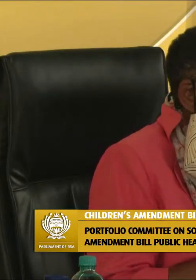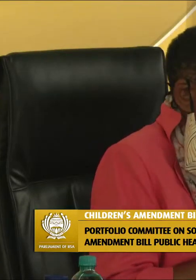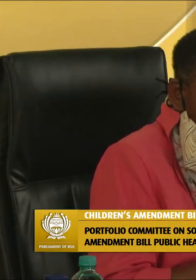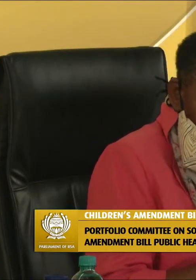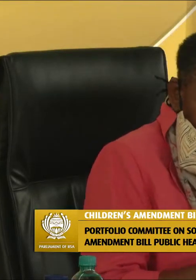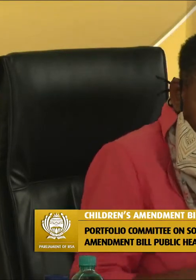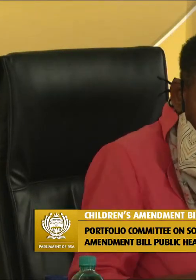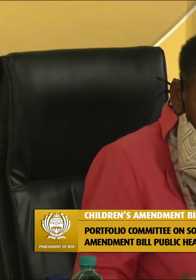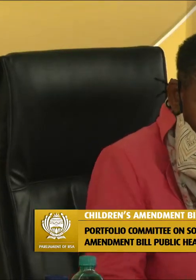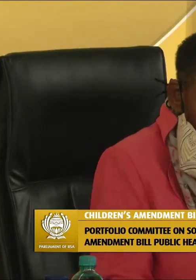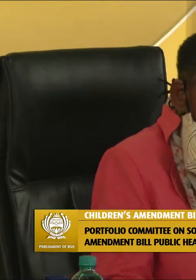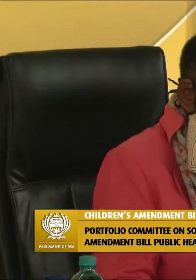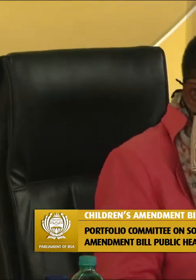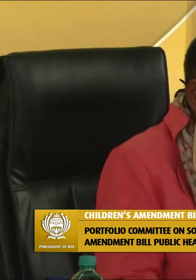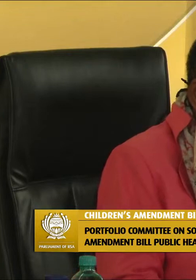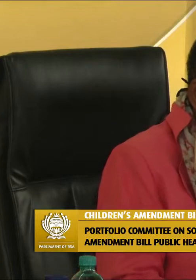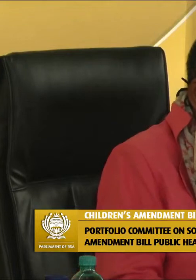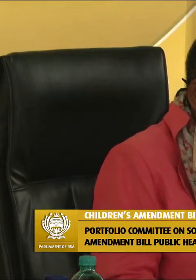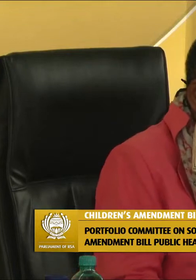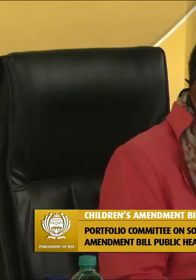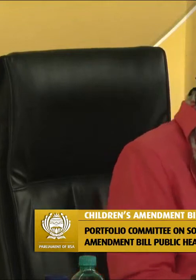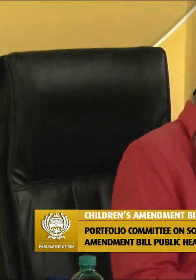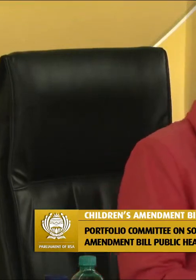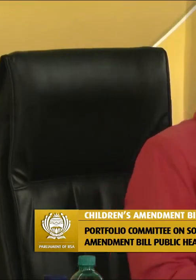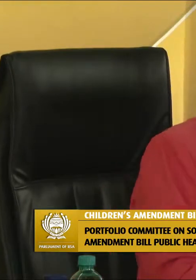Ngiyathokoza. Thank you.